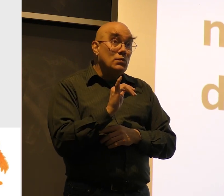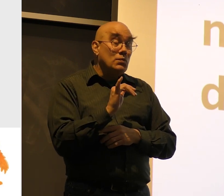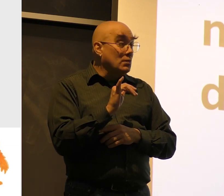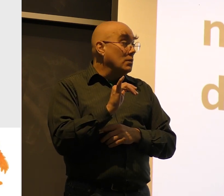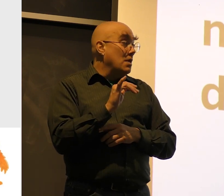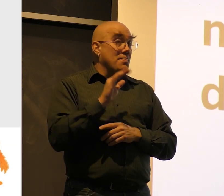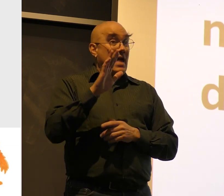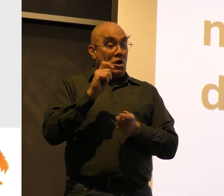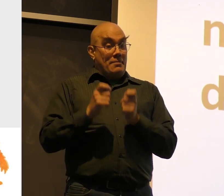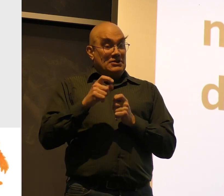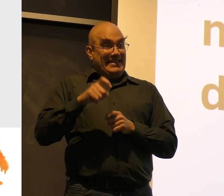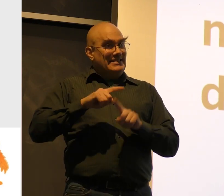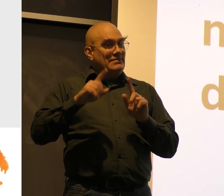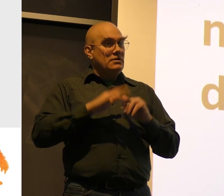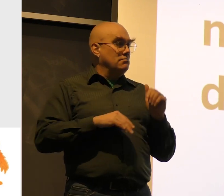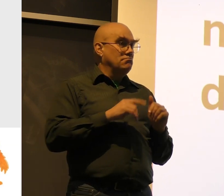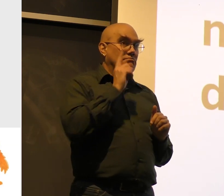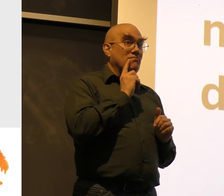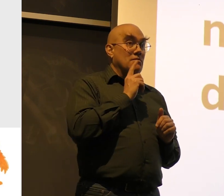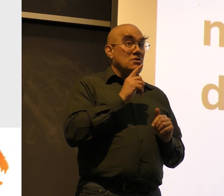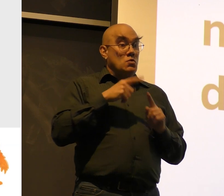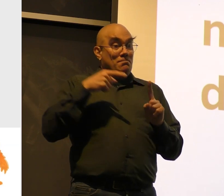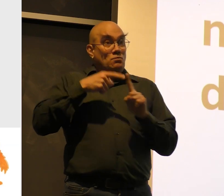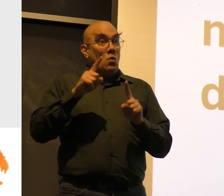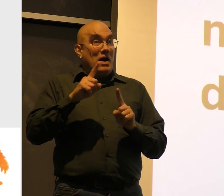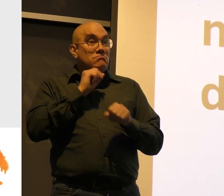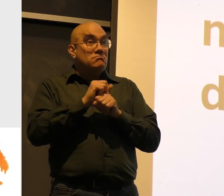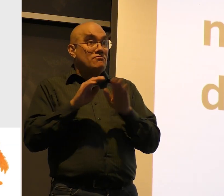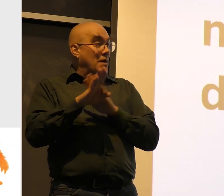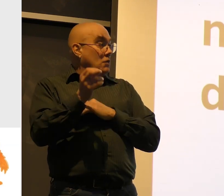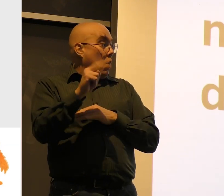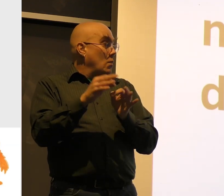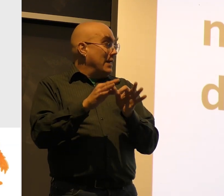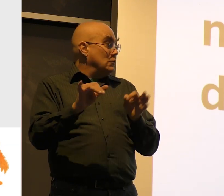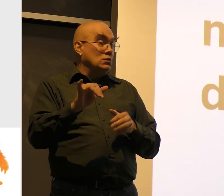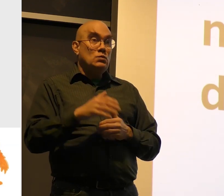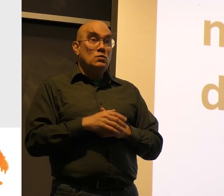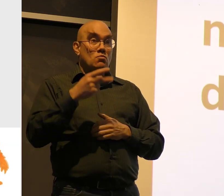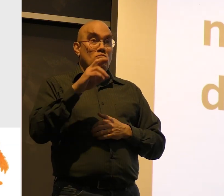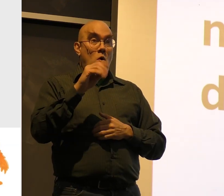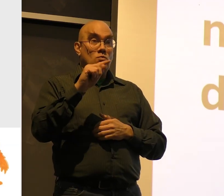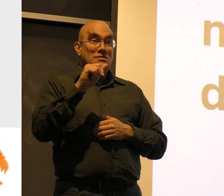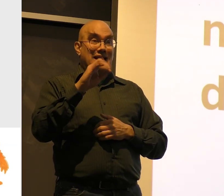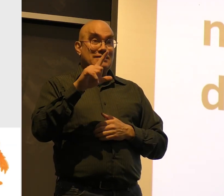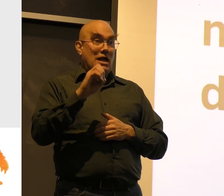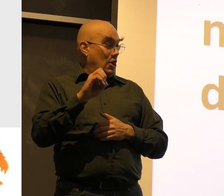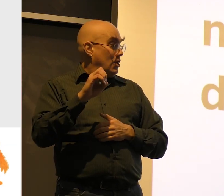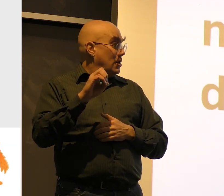as well. Their accommodation needs are different than just deaf people's needs, to the point where they have to develop their own language, protactile